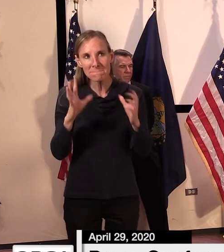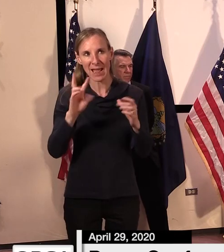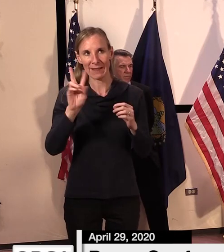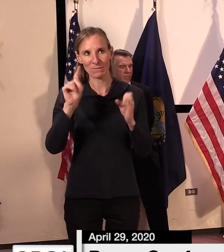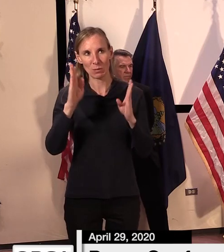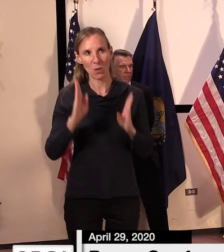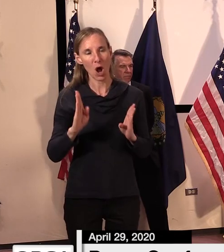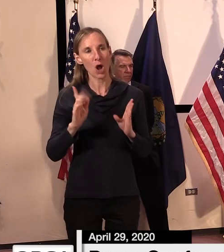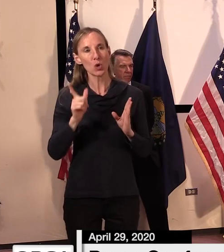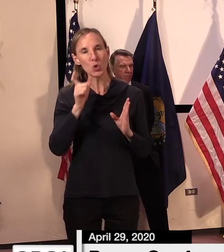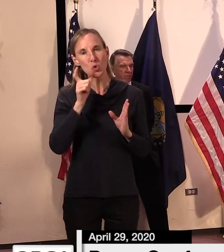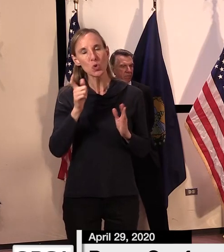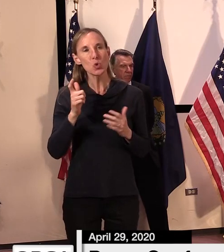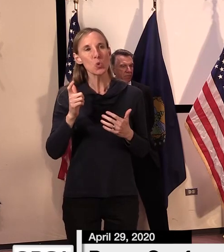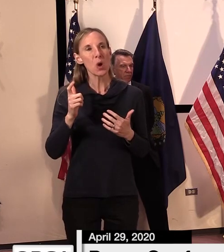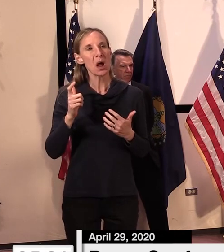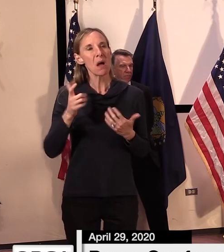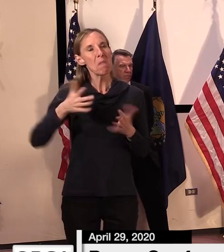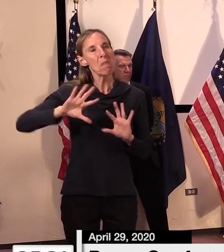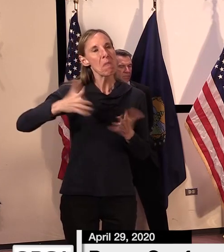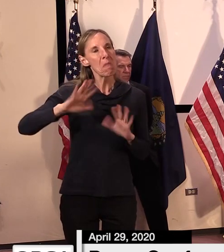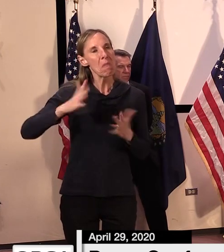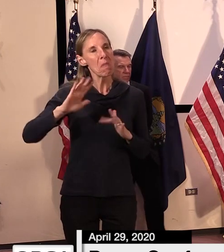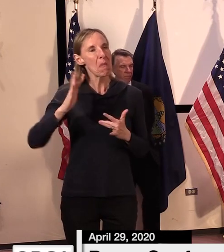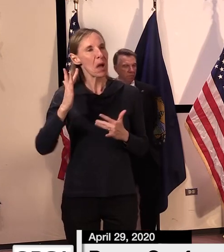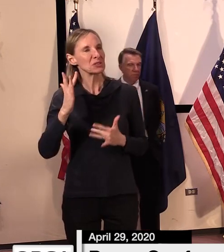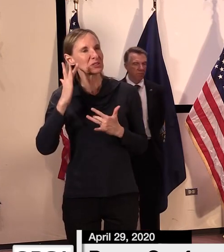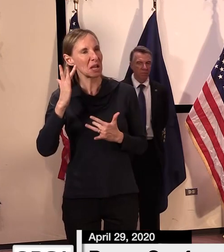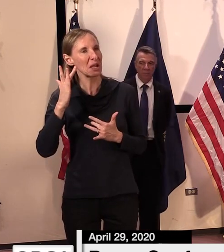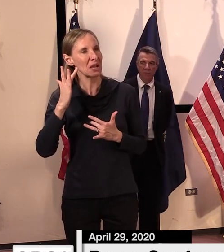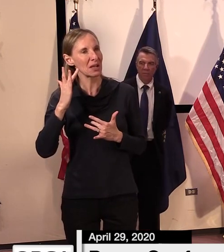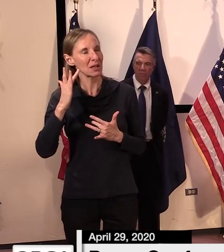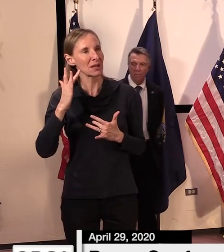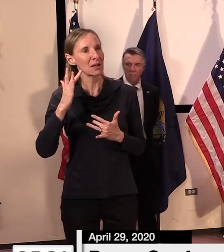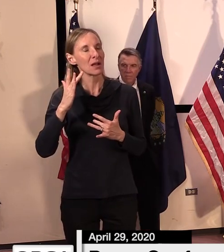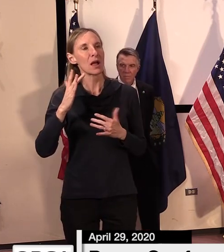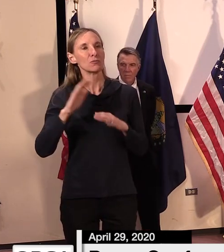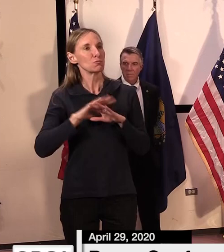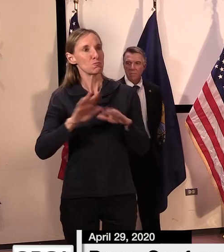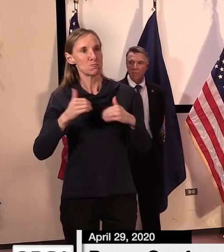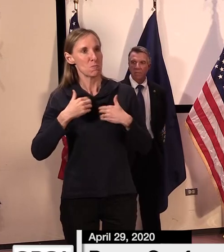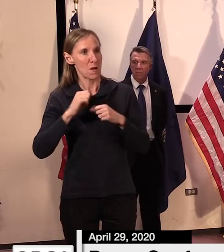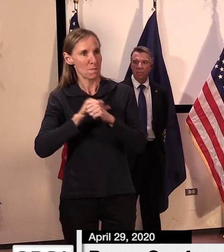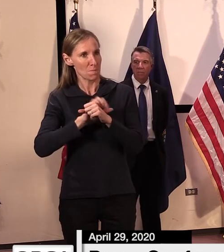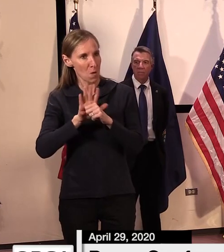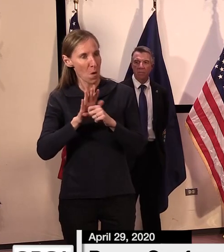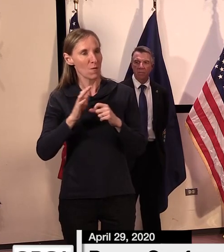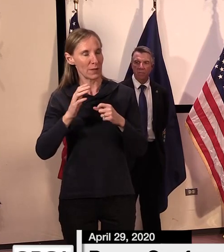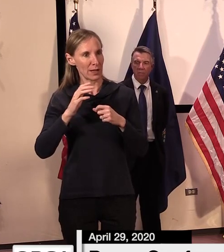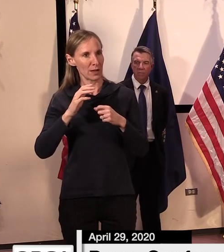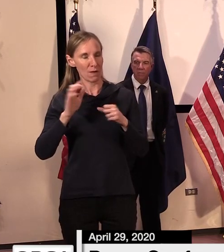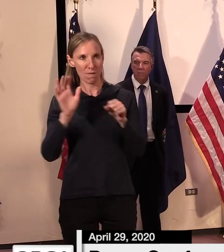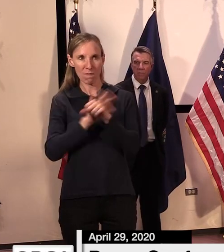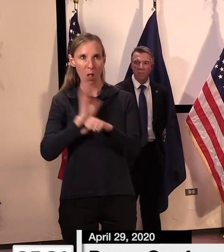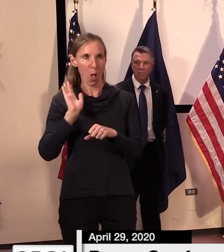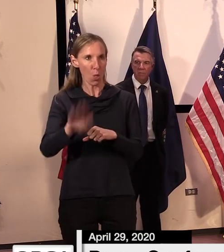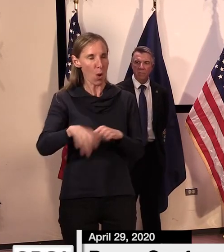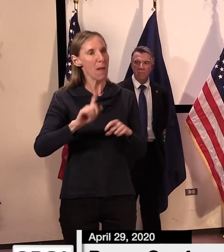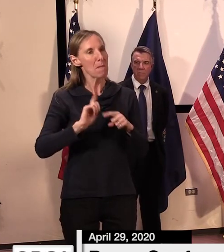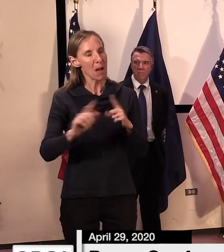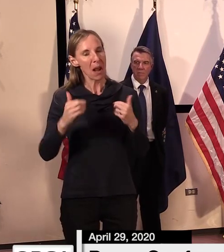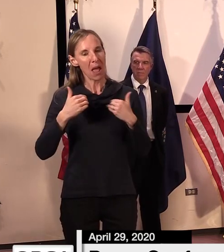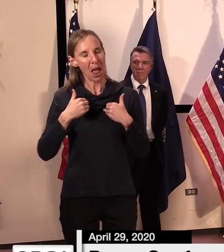and still haven't had COVID, but they do represent the general population in terms of mild symptoms, nothing that